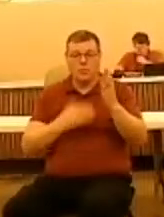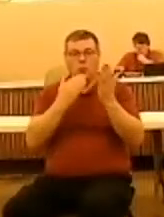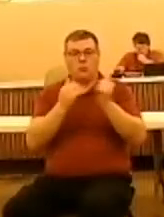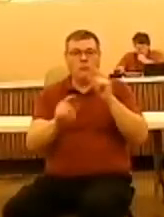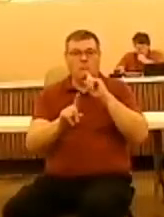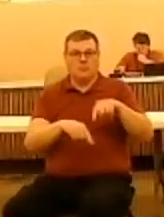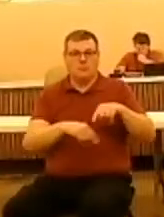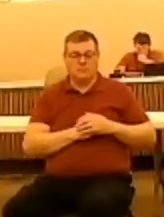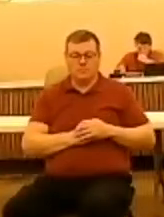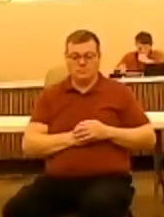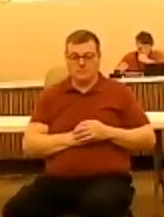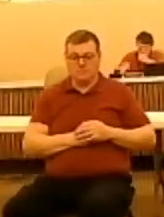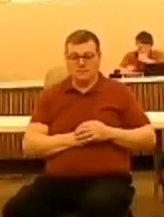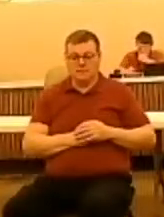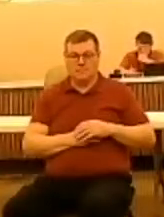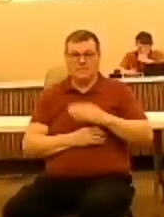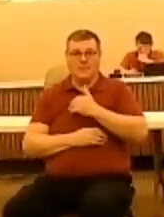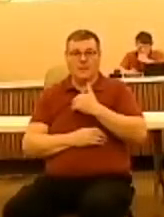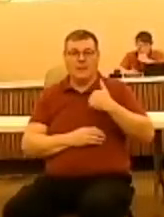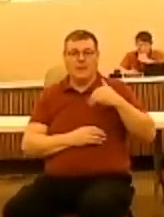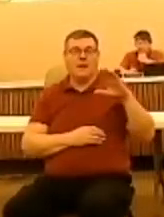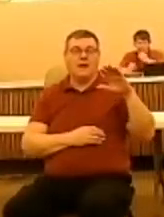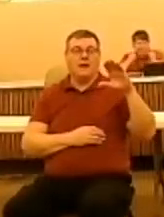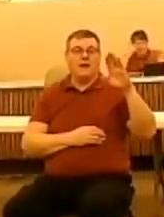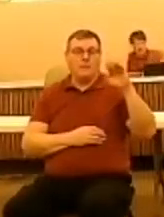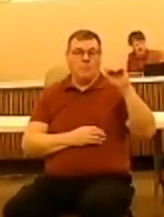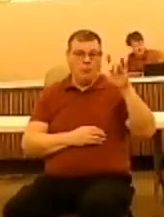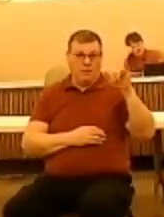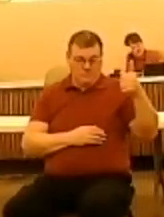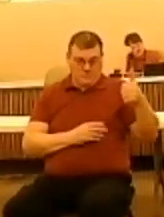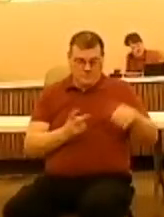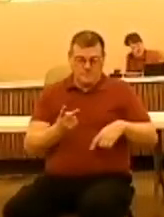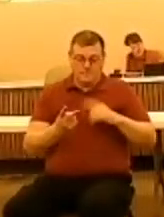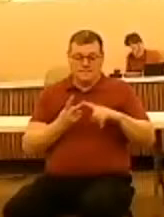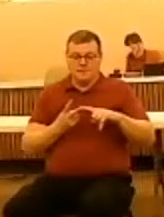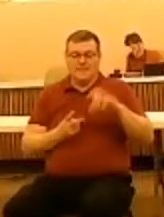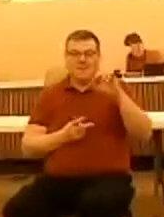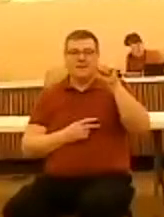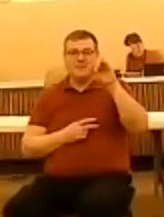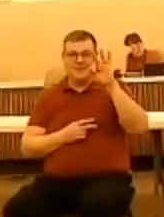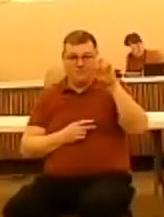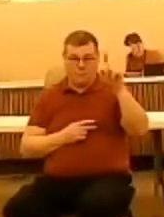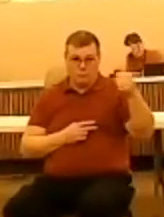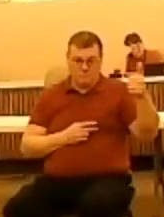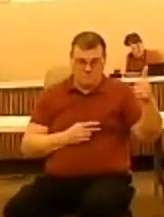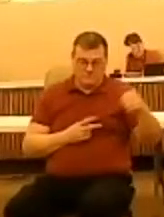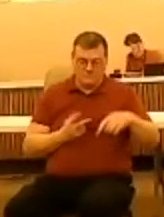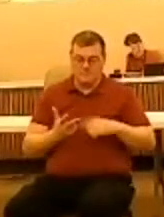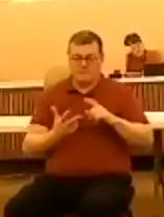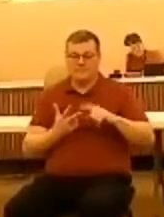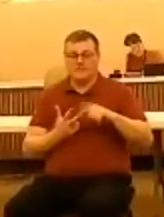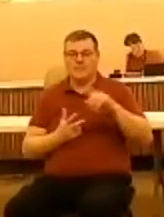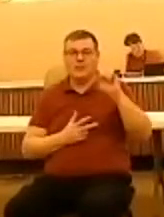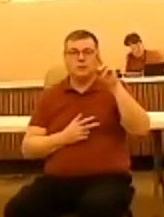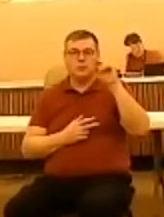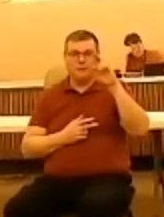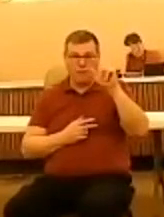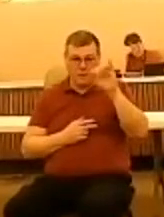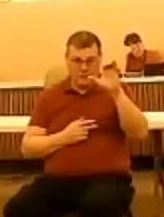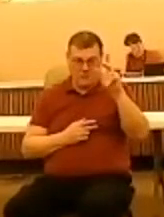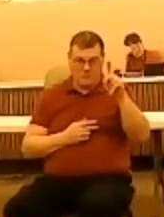roll. Councilmember Barley, Aye. Councilmember Stafford. Aye. Councilmember Safranek.